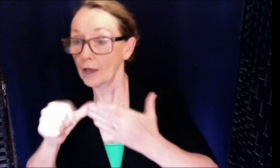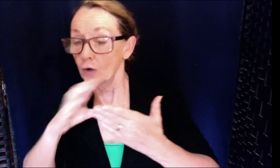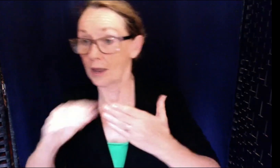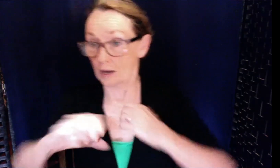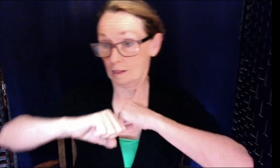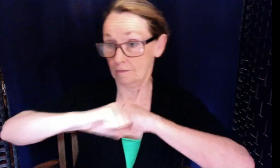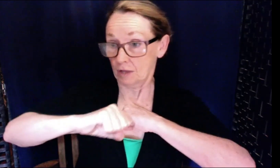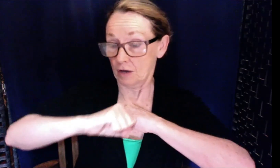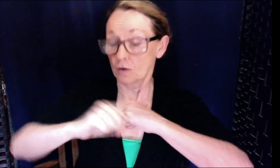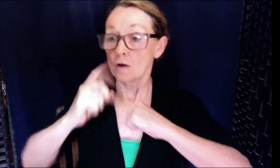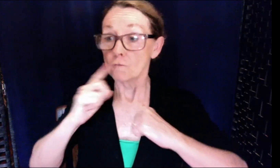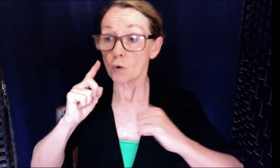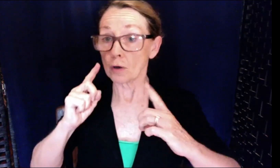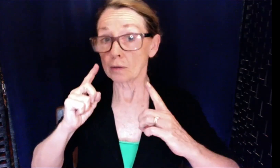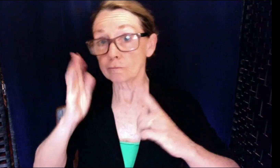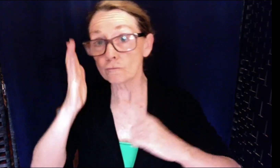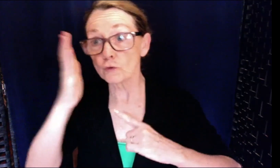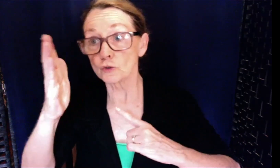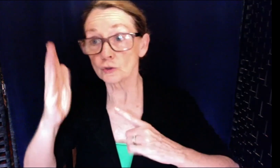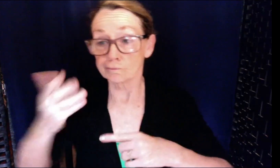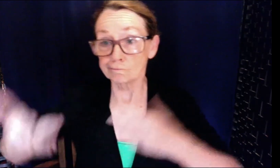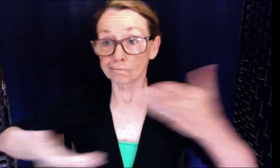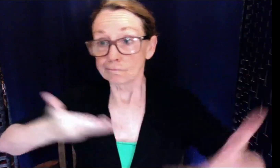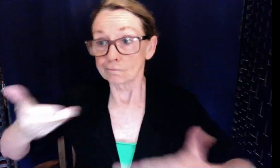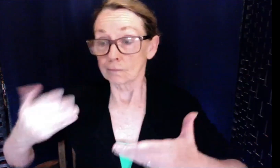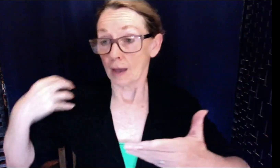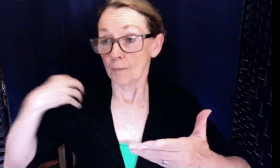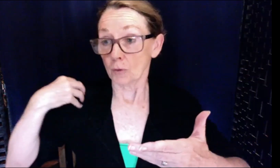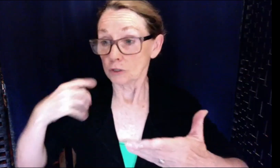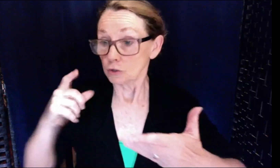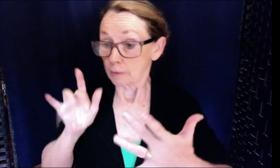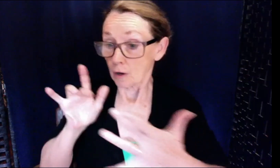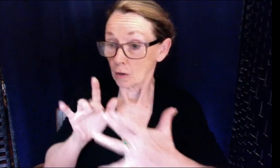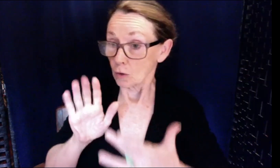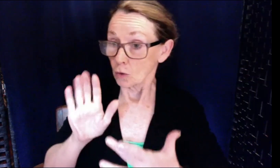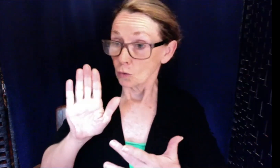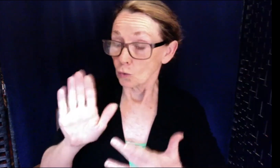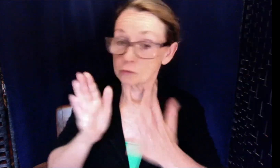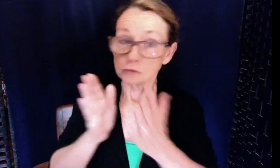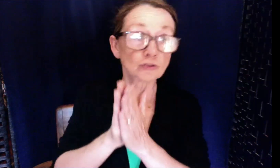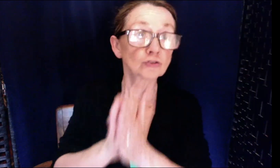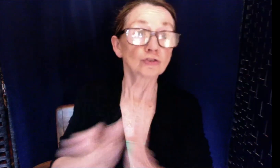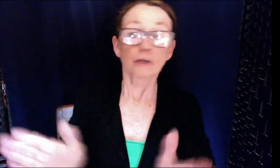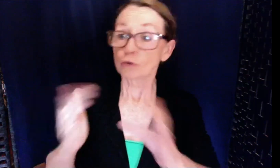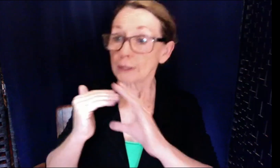For prospective employers, do they just contact your general email?